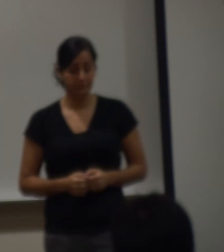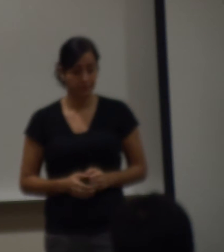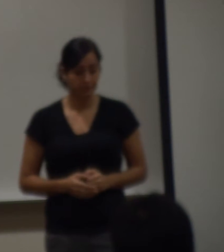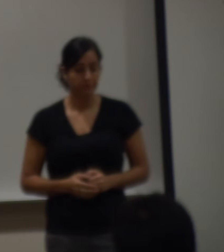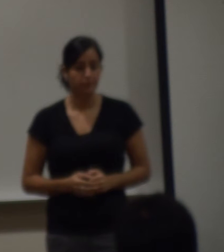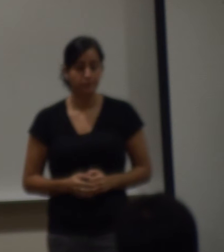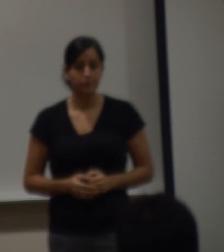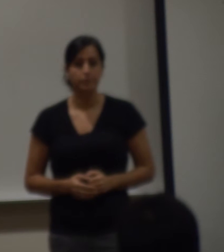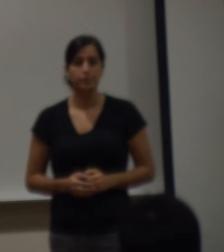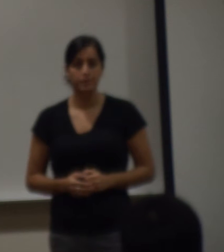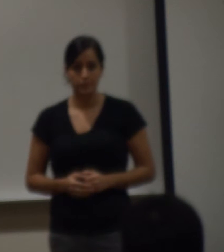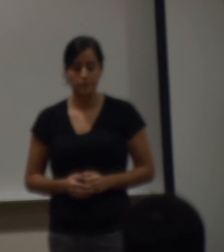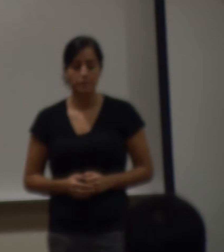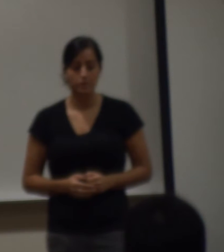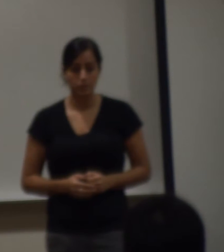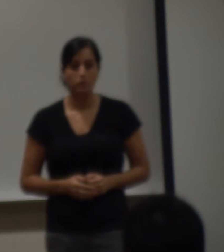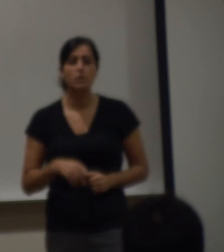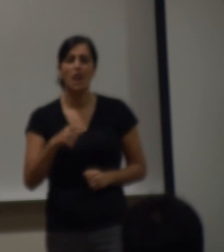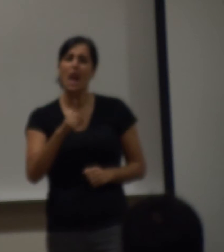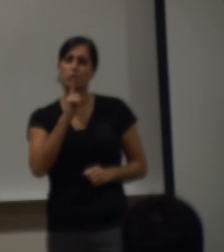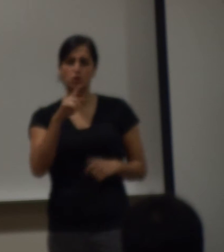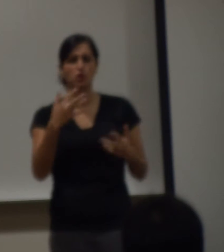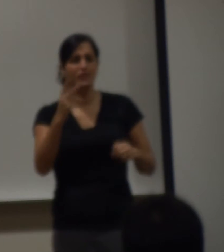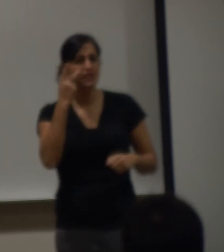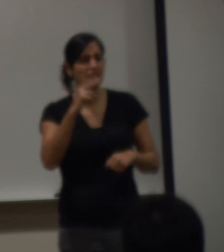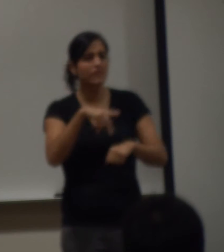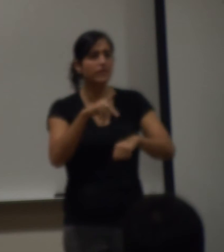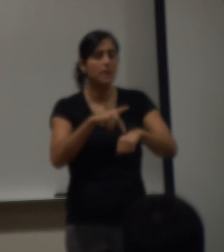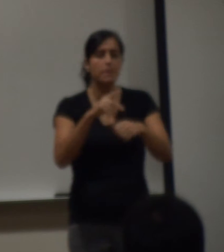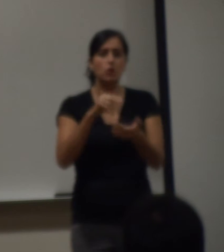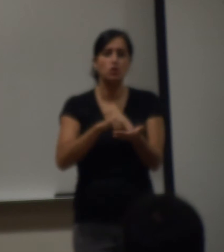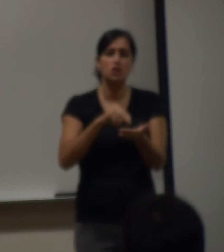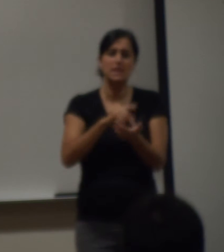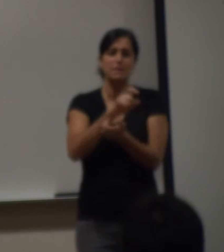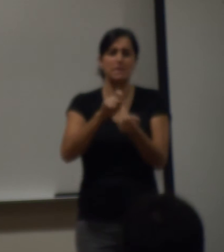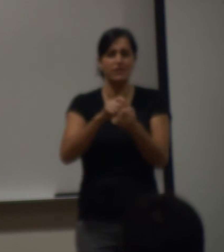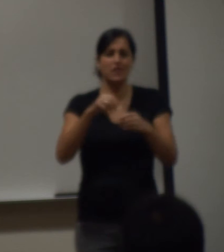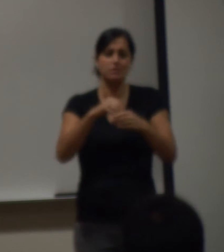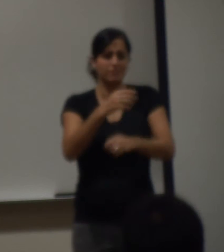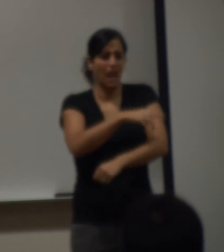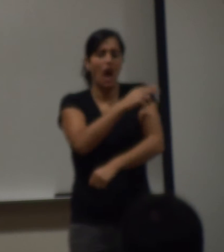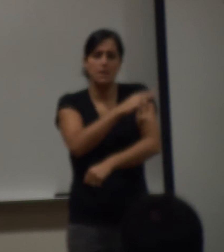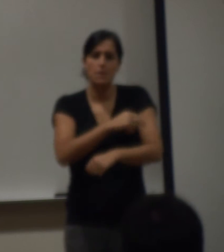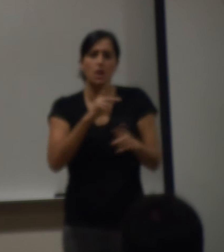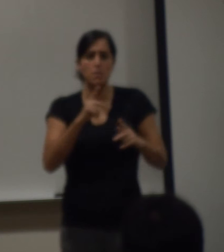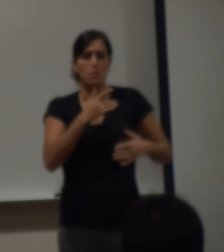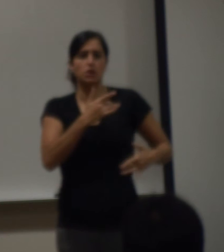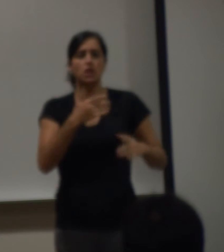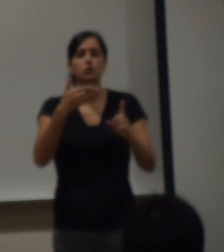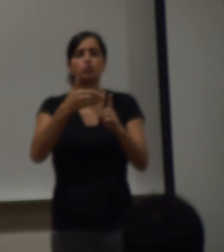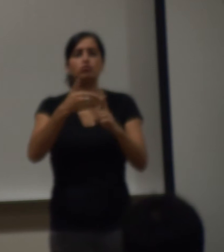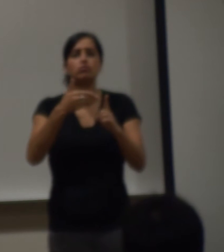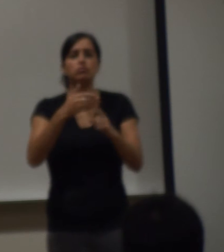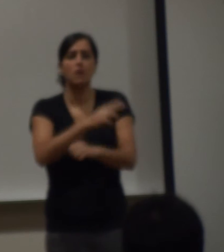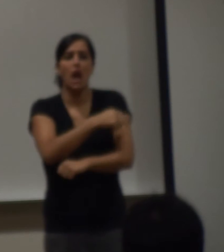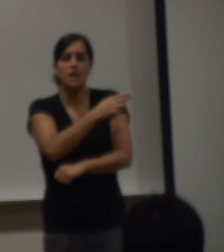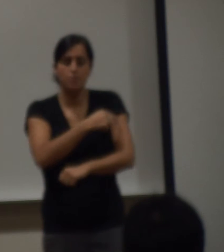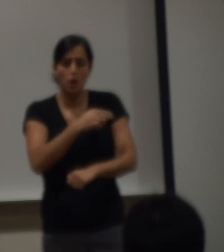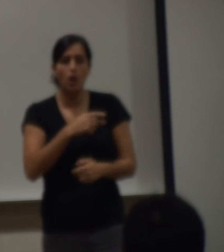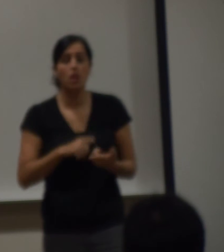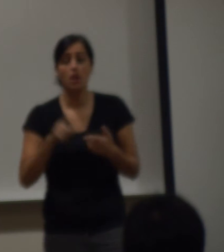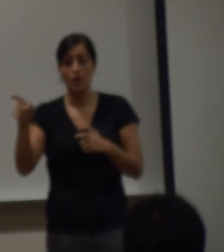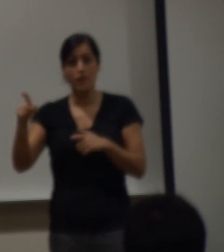seen Filipino nurses and people working around the hospital. Many of them who trained as nurses